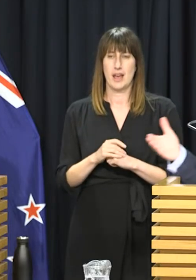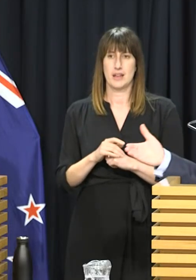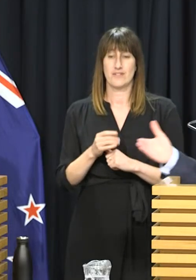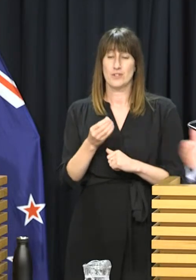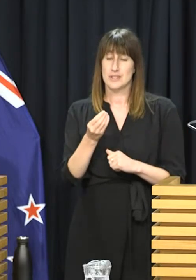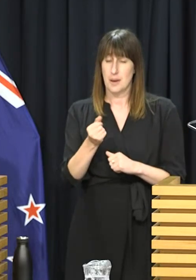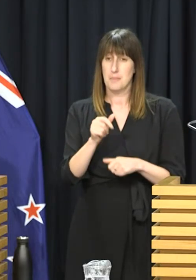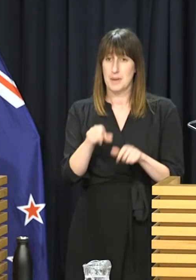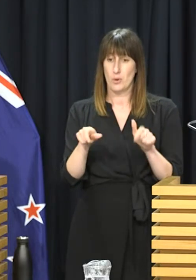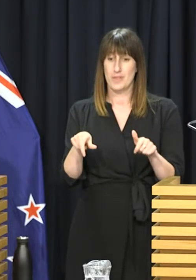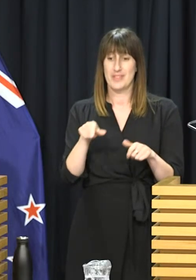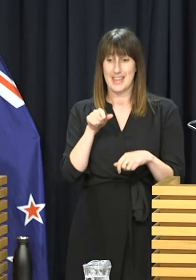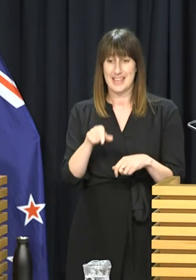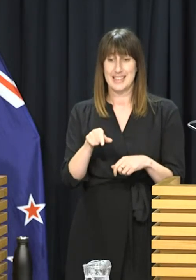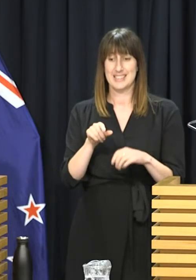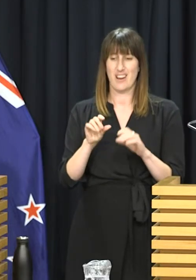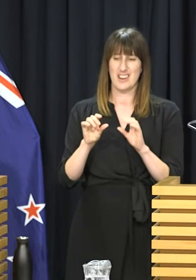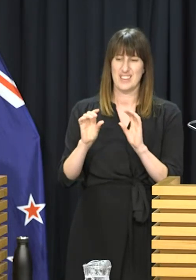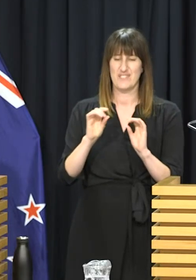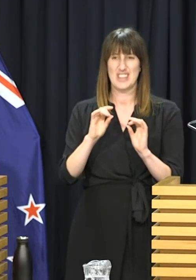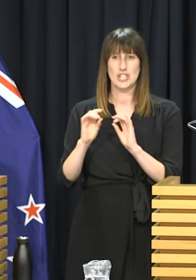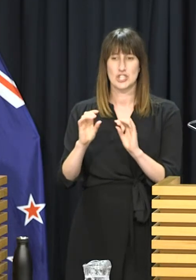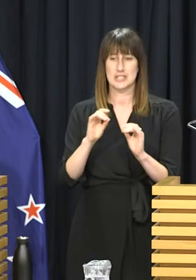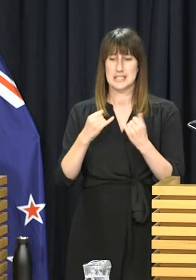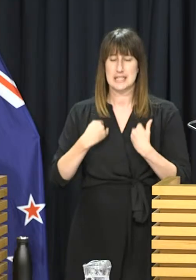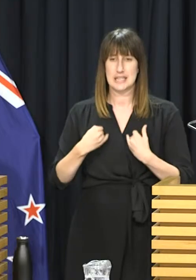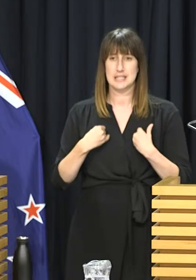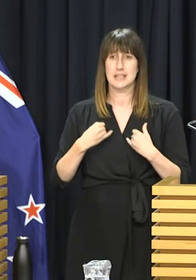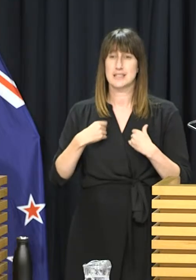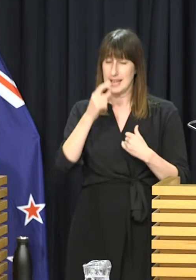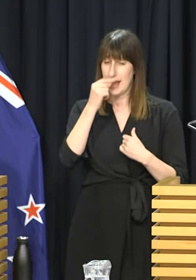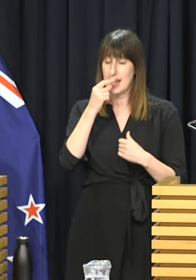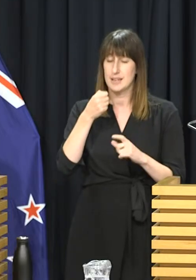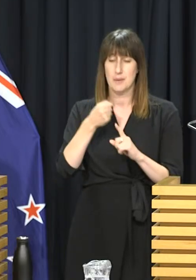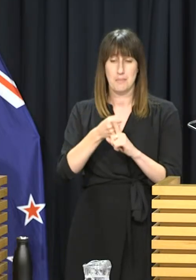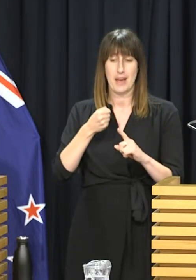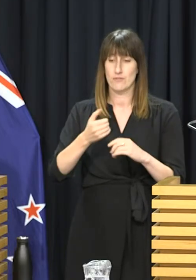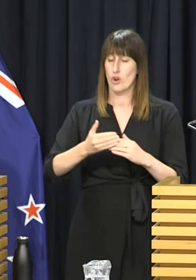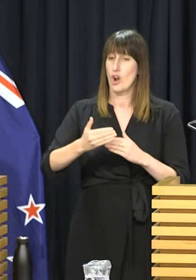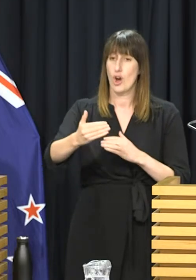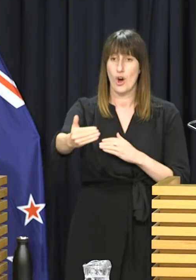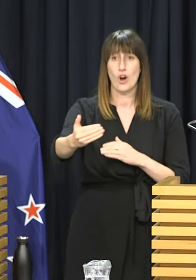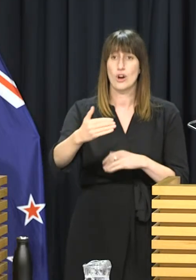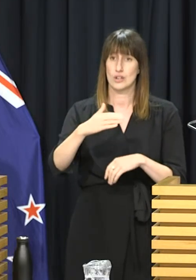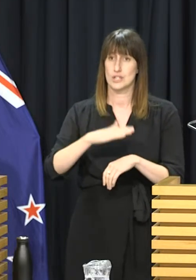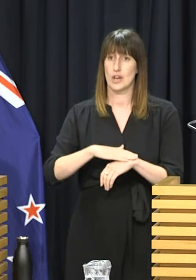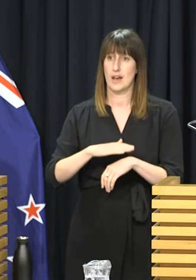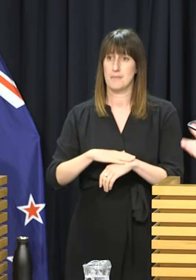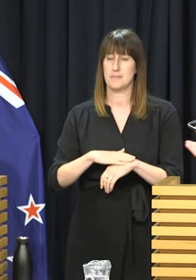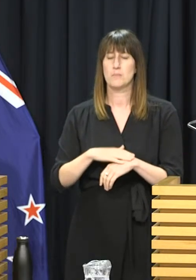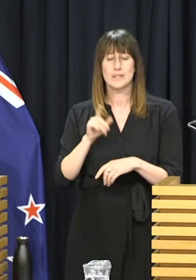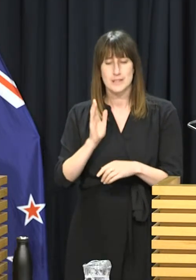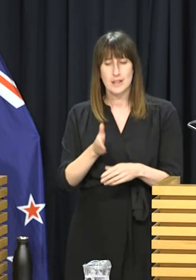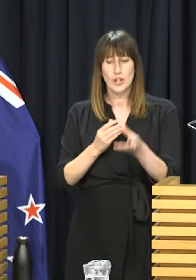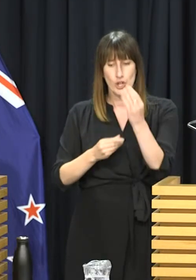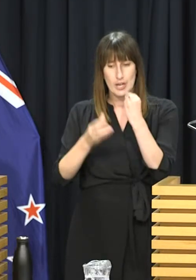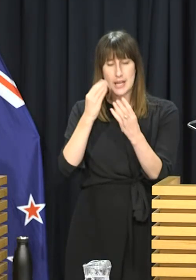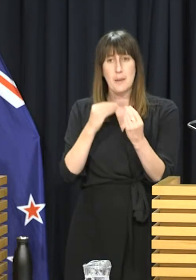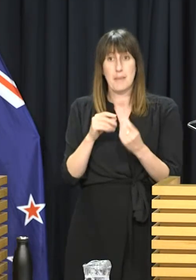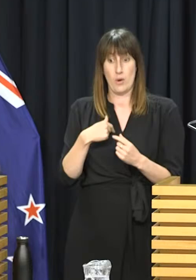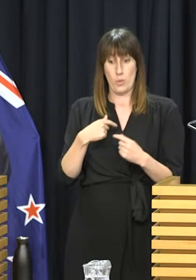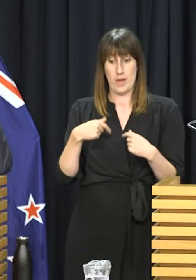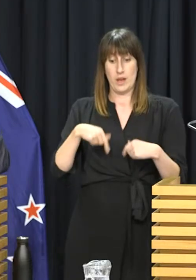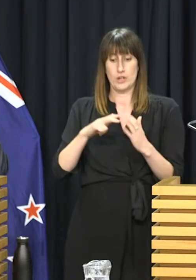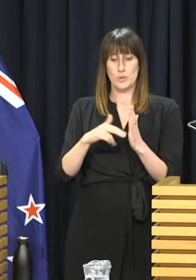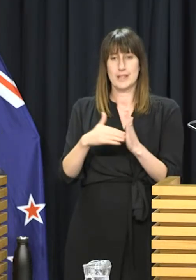people do have long-term chronic impacts, and we're still learning about this. So we are doing that specific bit of research in New